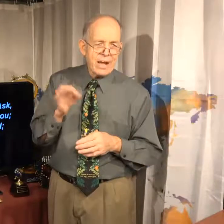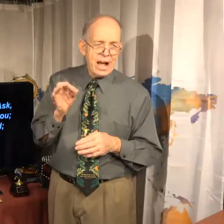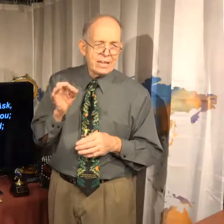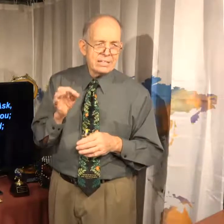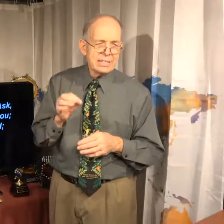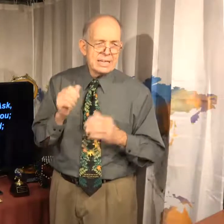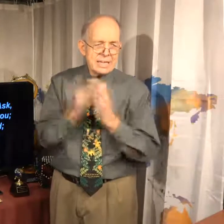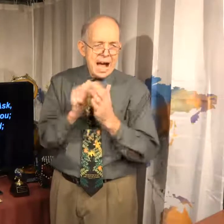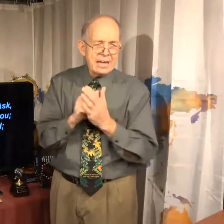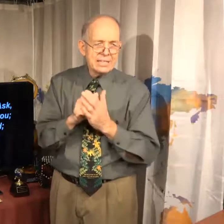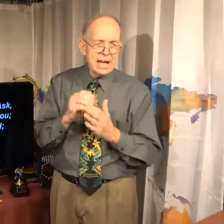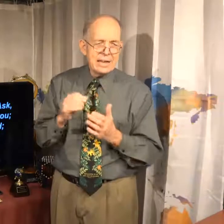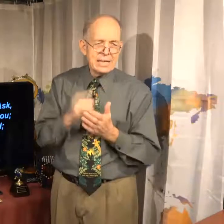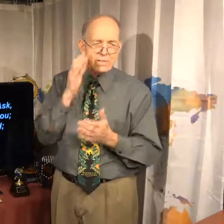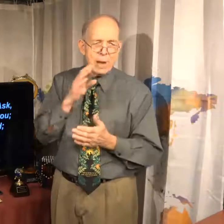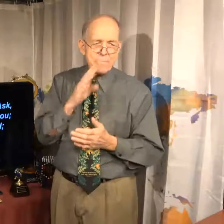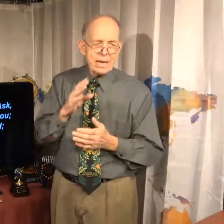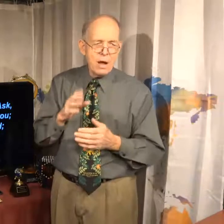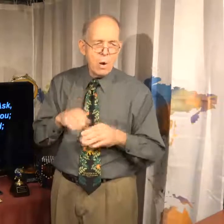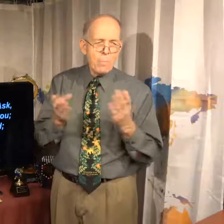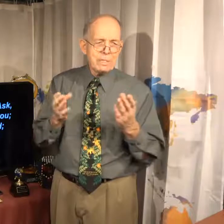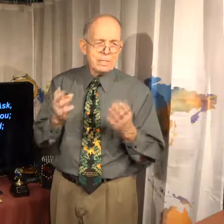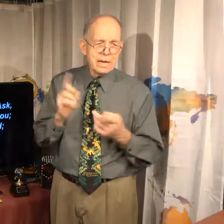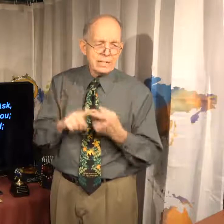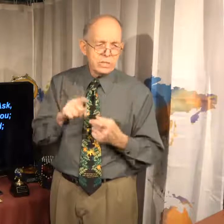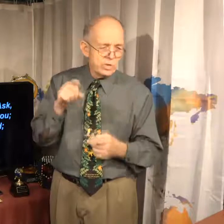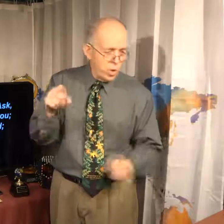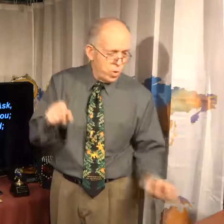find. Knock, and you shall be opened unto you.